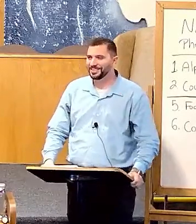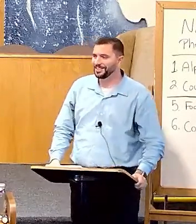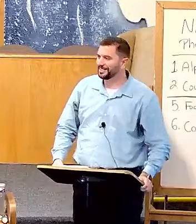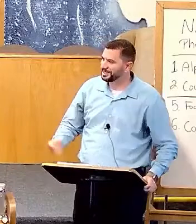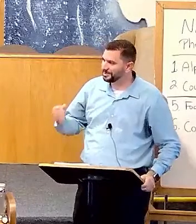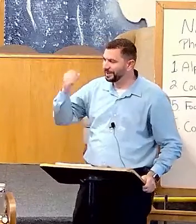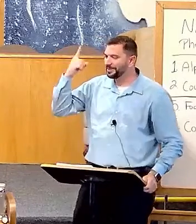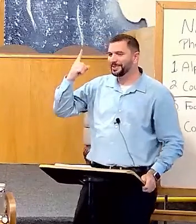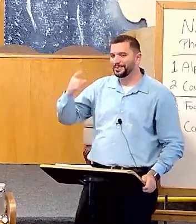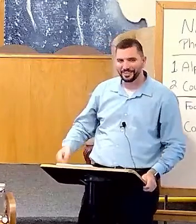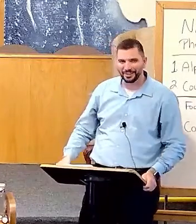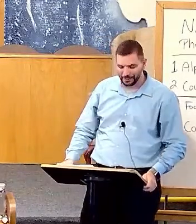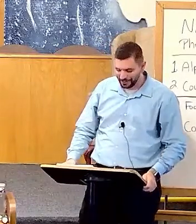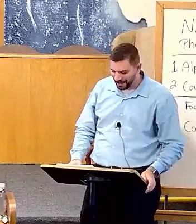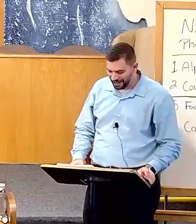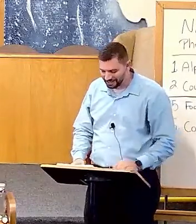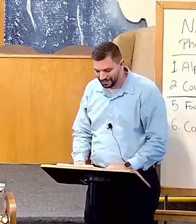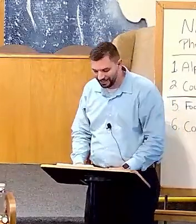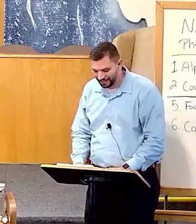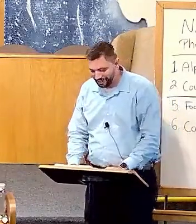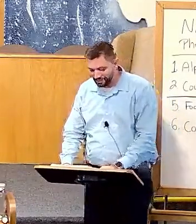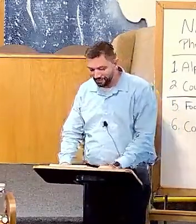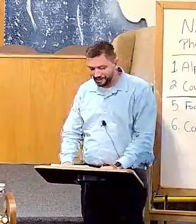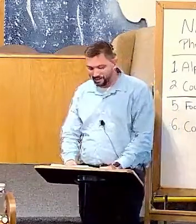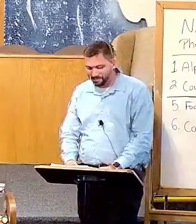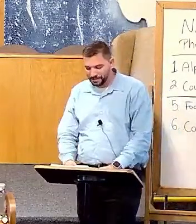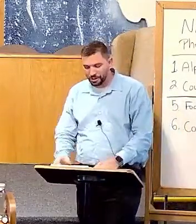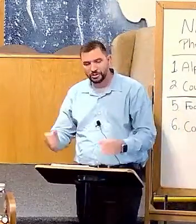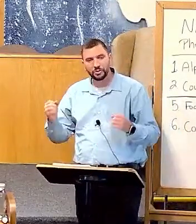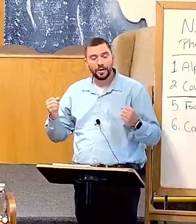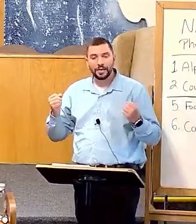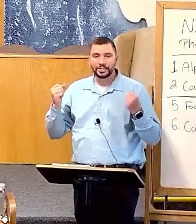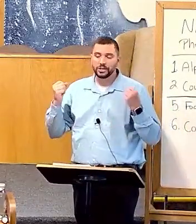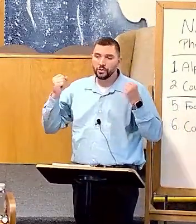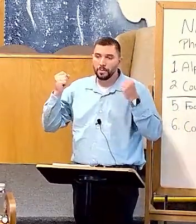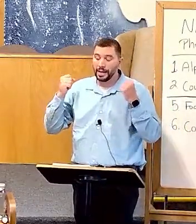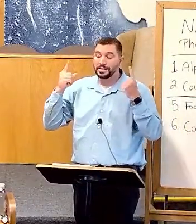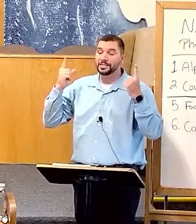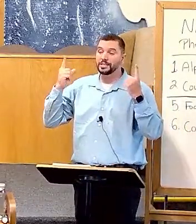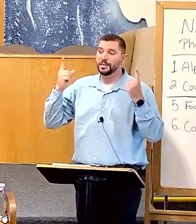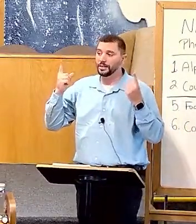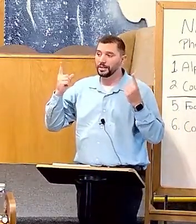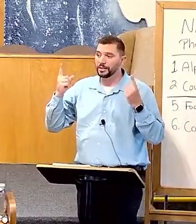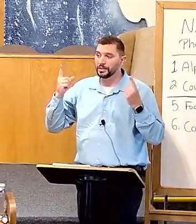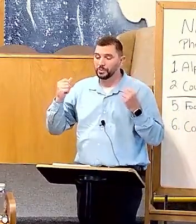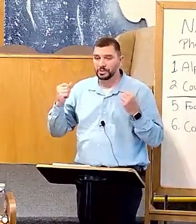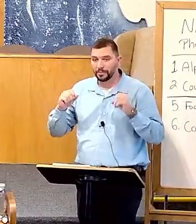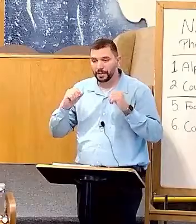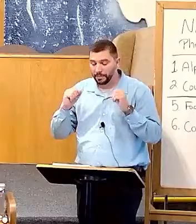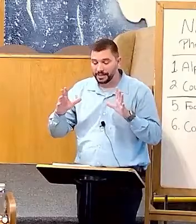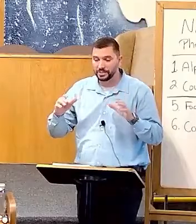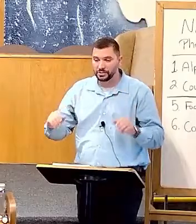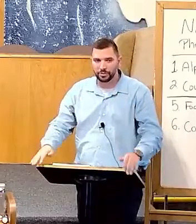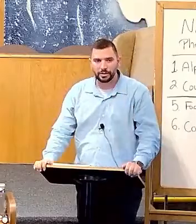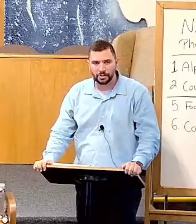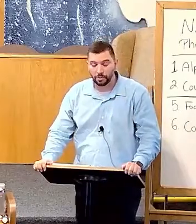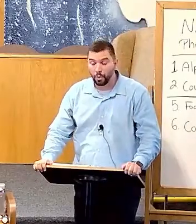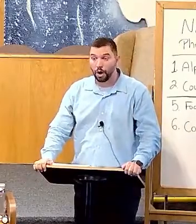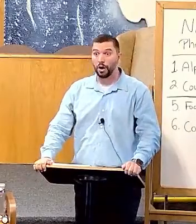that's peekaboo. Open your eyes to wake up. That's also amazing, because when something amazes you, what do? Whoa, your